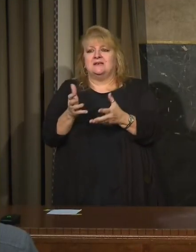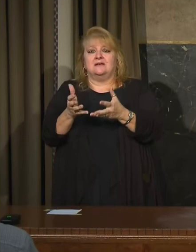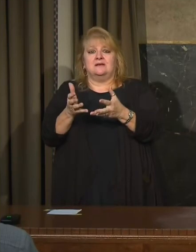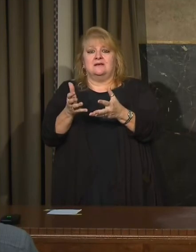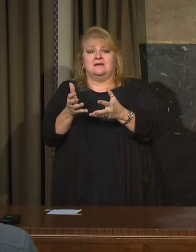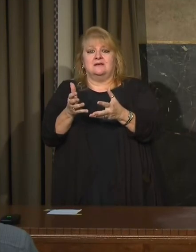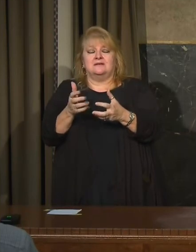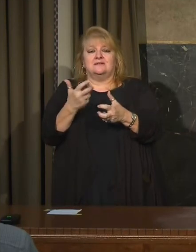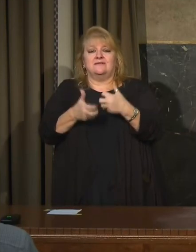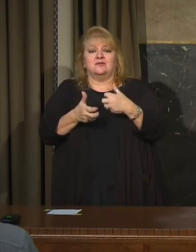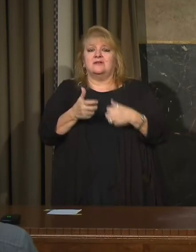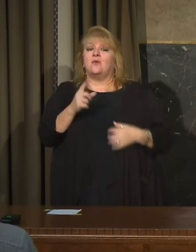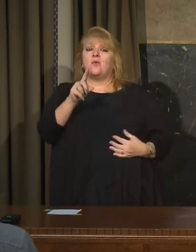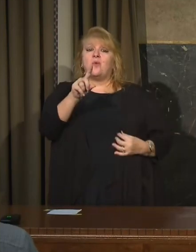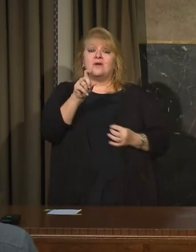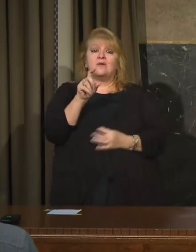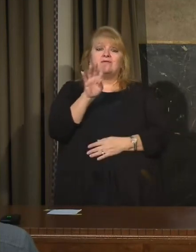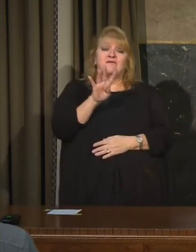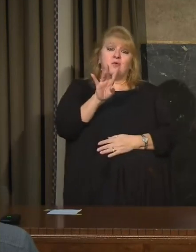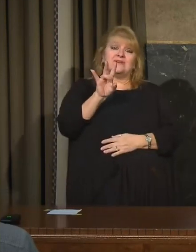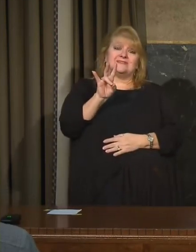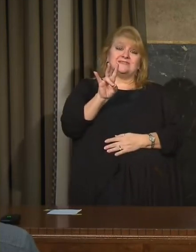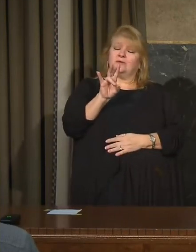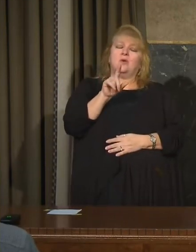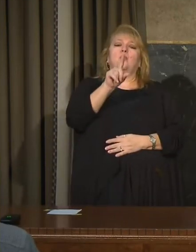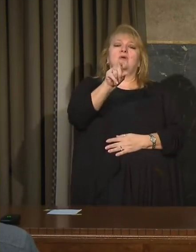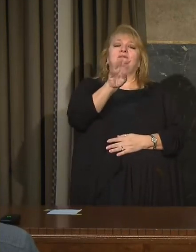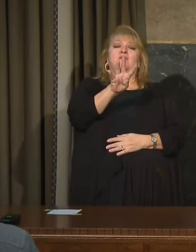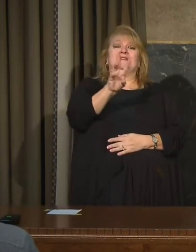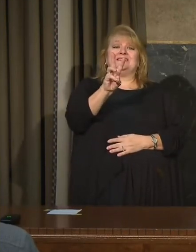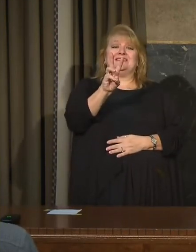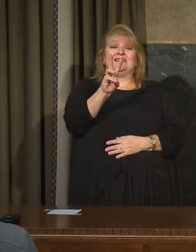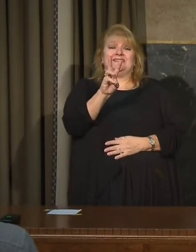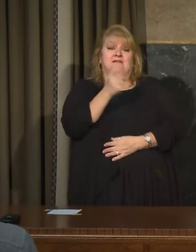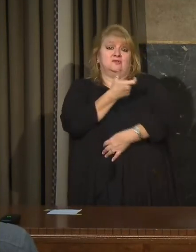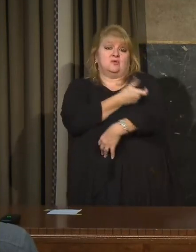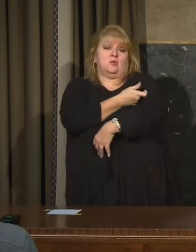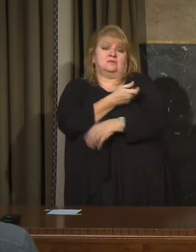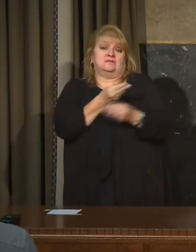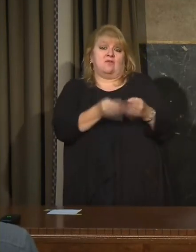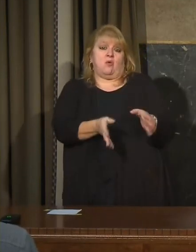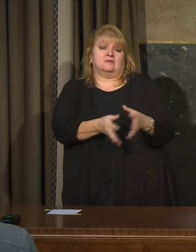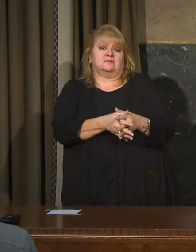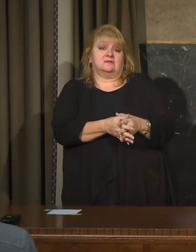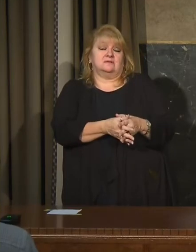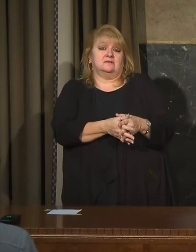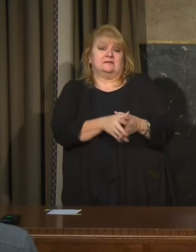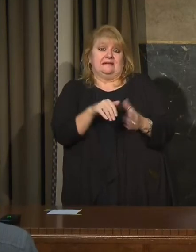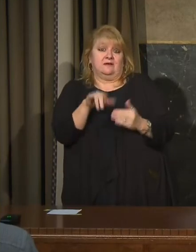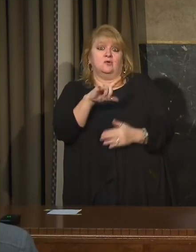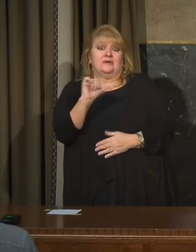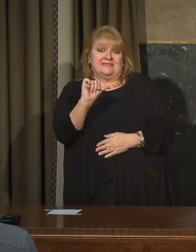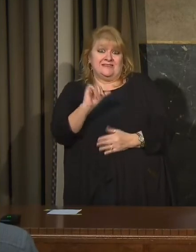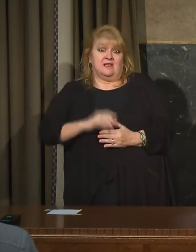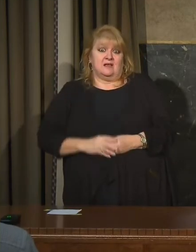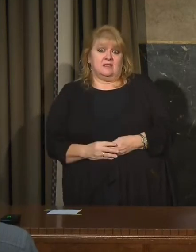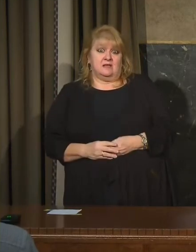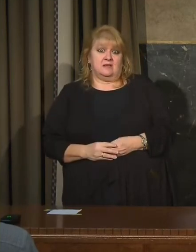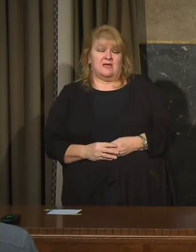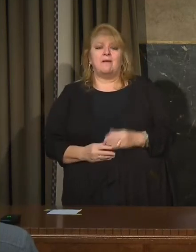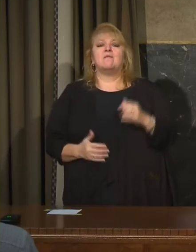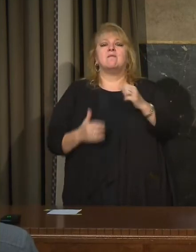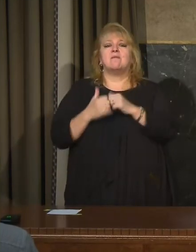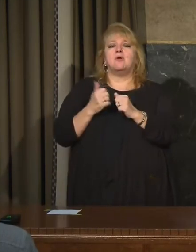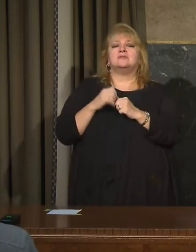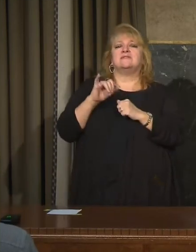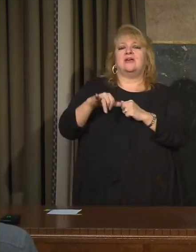news. We've had a total of 146 doses lost so far in Louisiana. The bulk of that, I'll